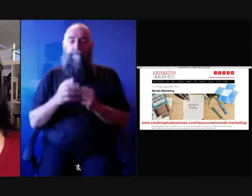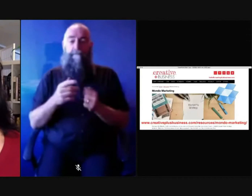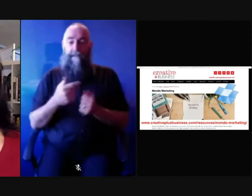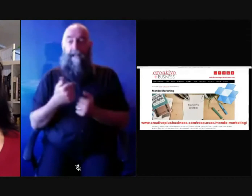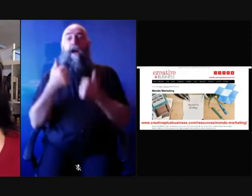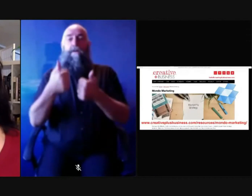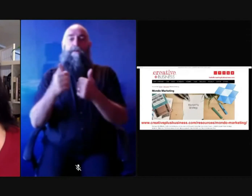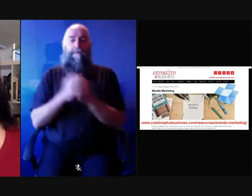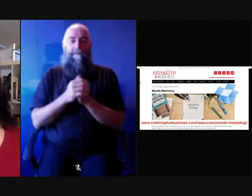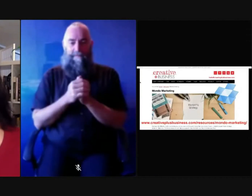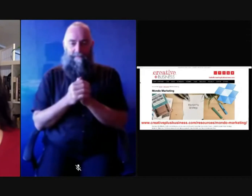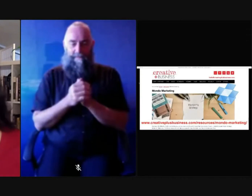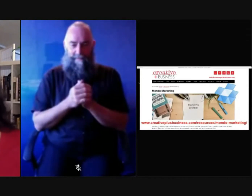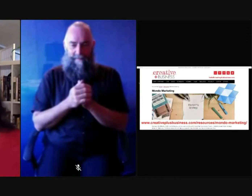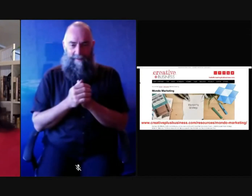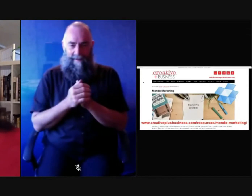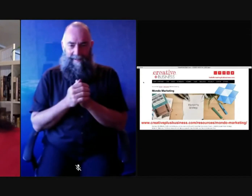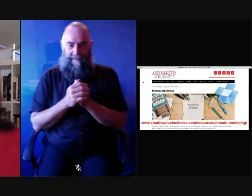Okay.